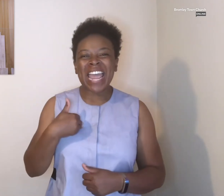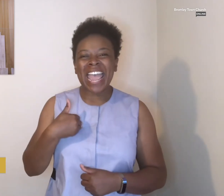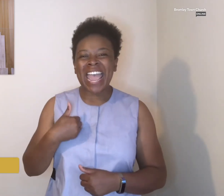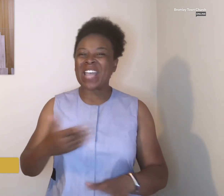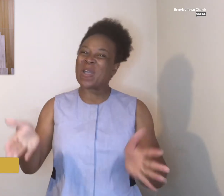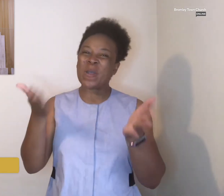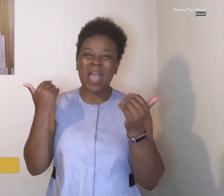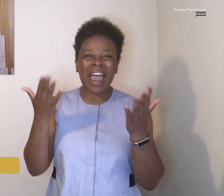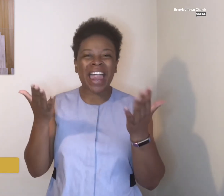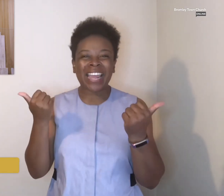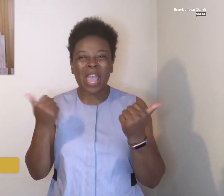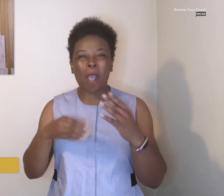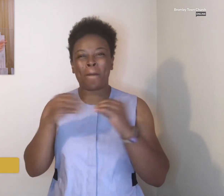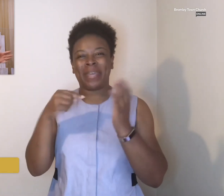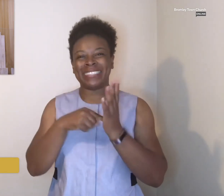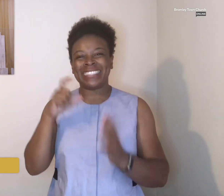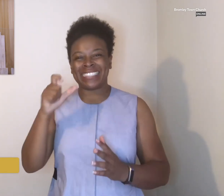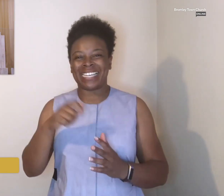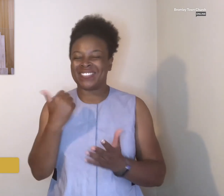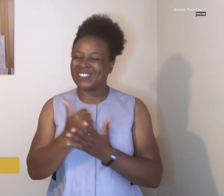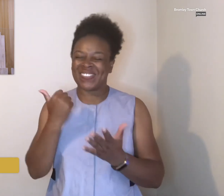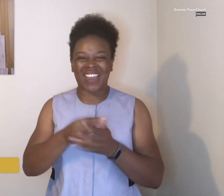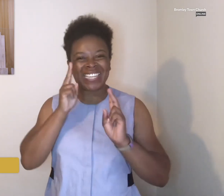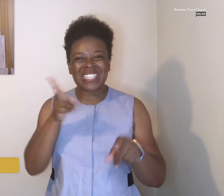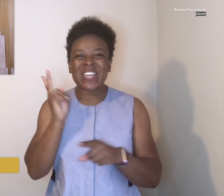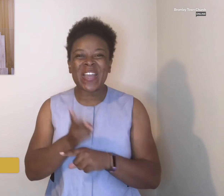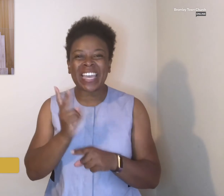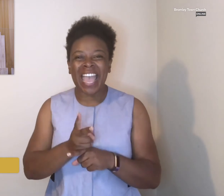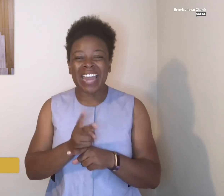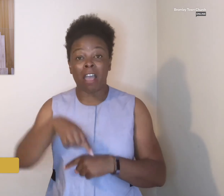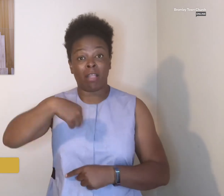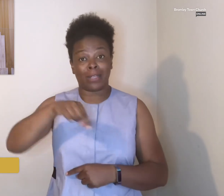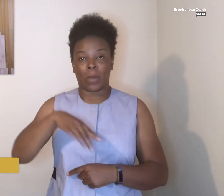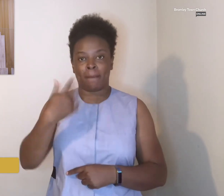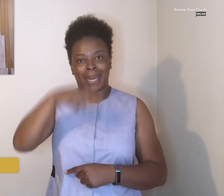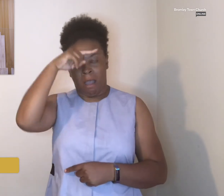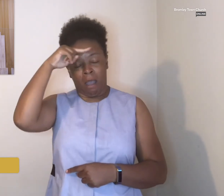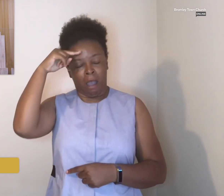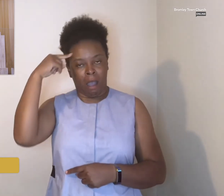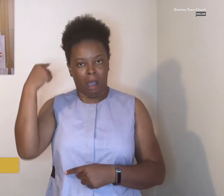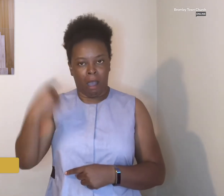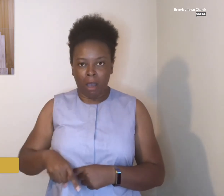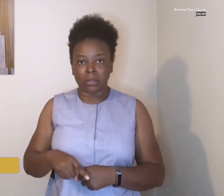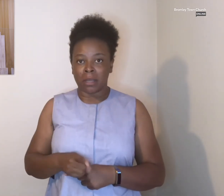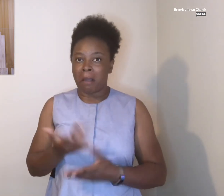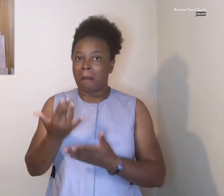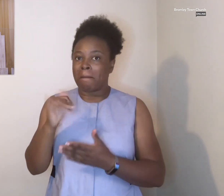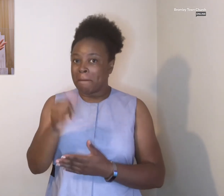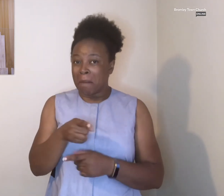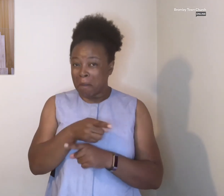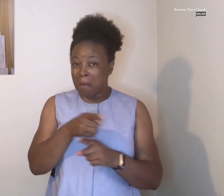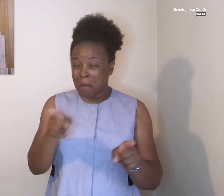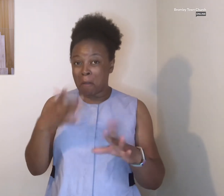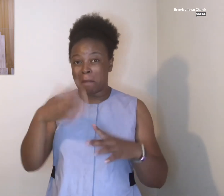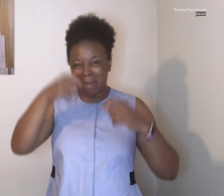Good morning. Welcome to Bromley Town Church. It's great to see you again. It's been a bit of a hot week this week. I don't know at what point you actually